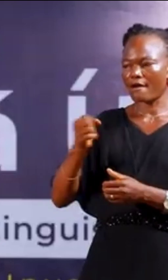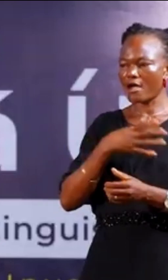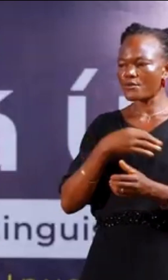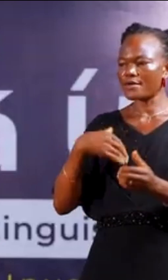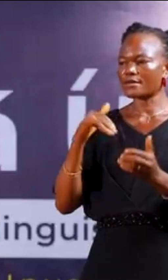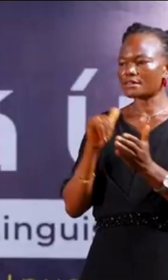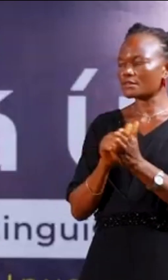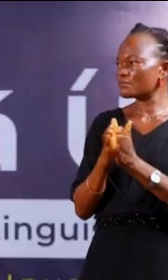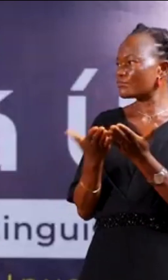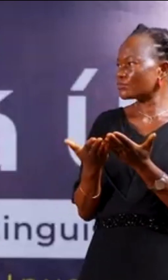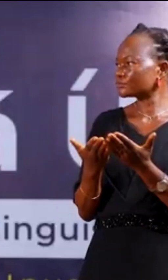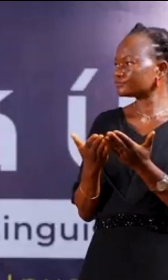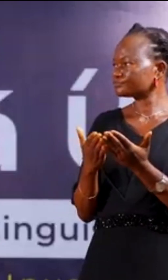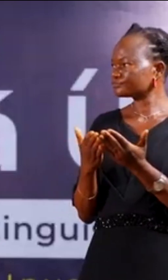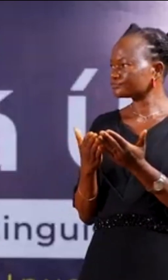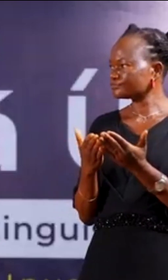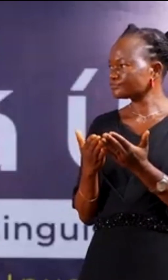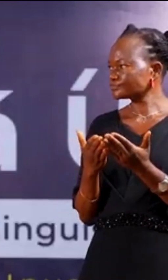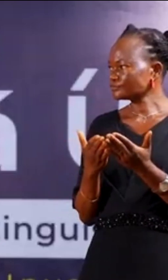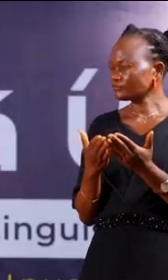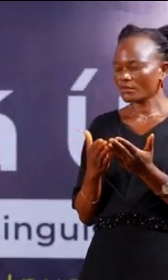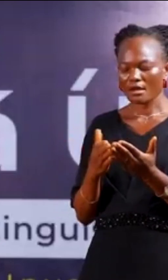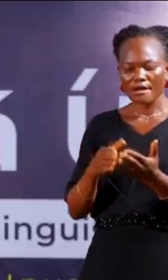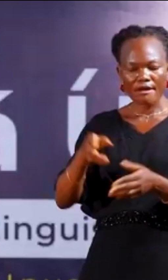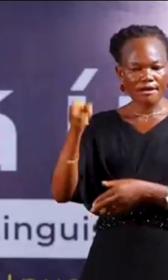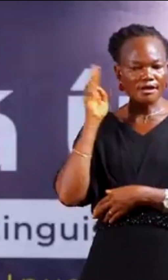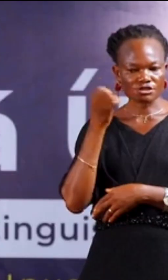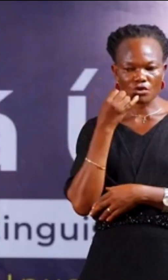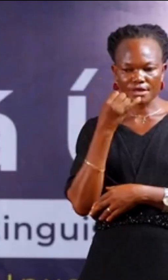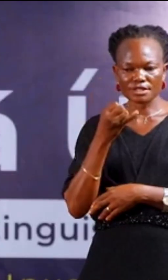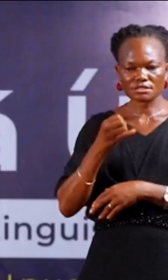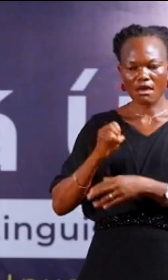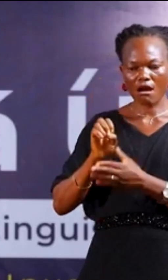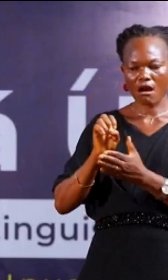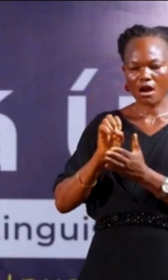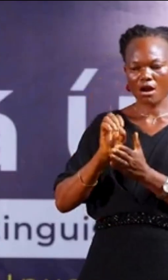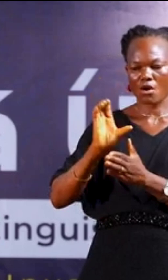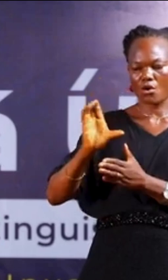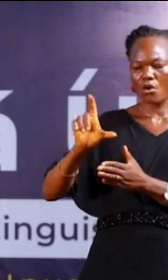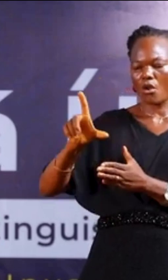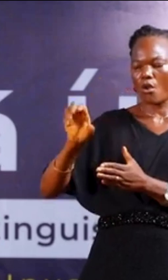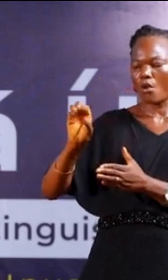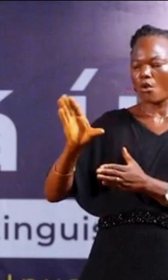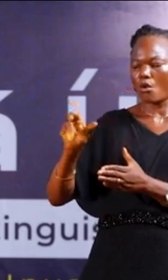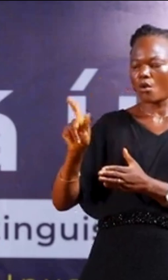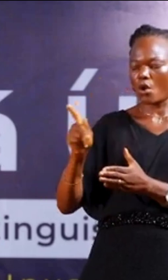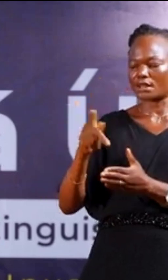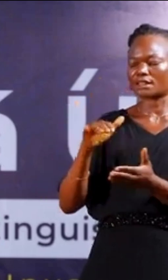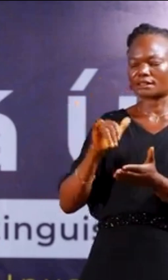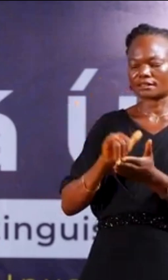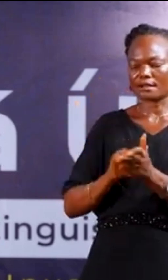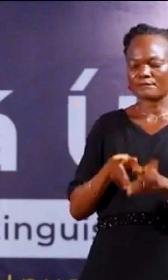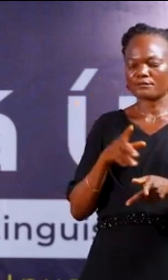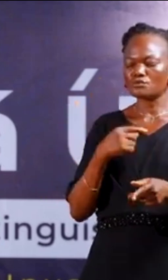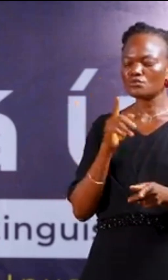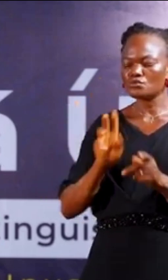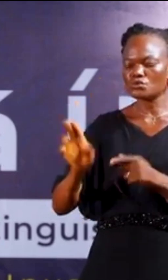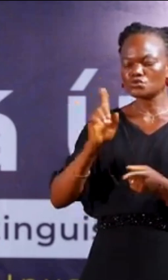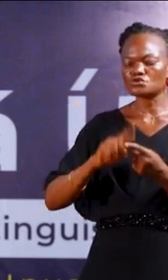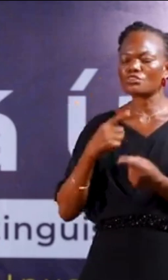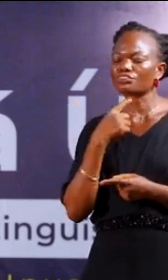as follows, and I quote, "History is a clock that people use to tell their political time.